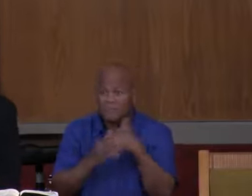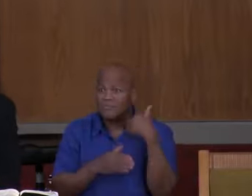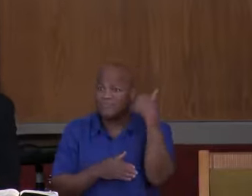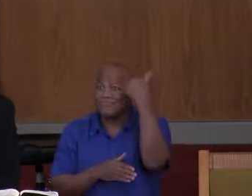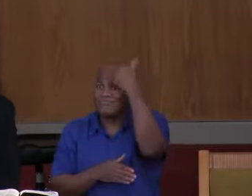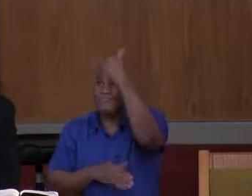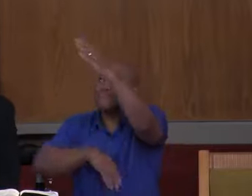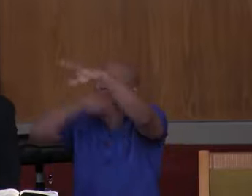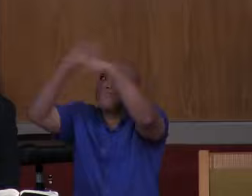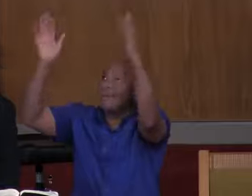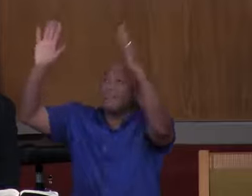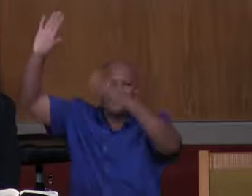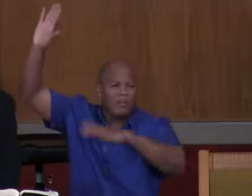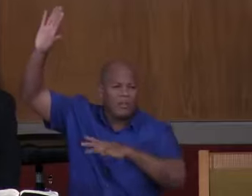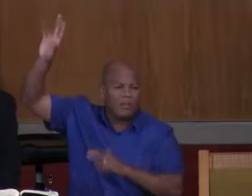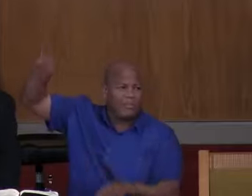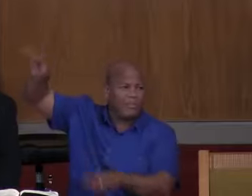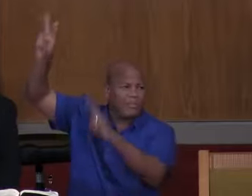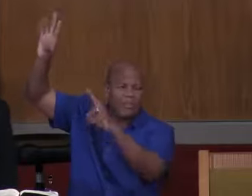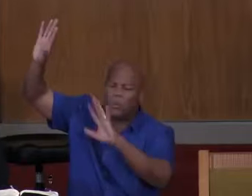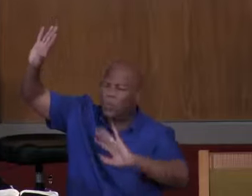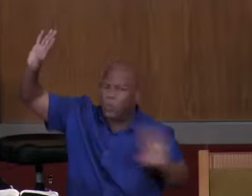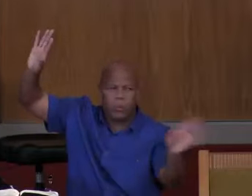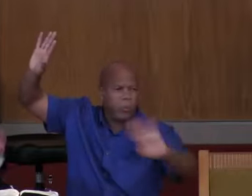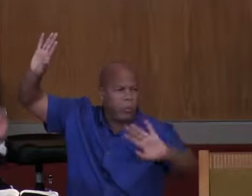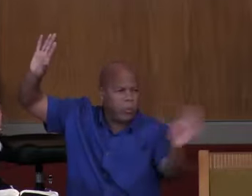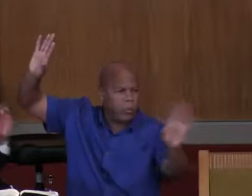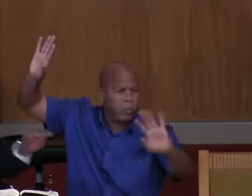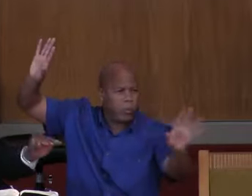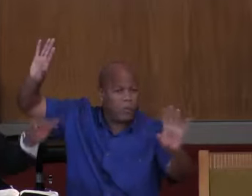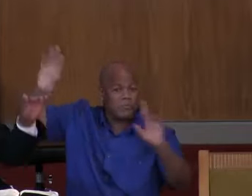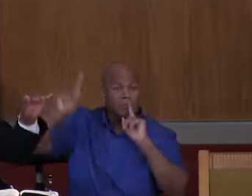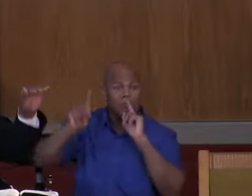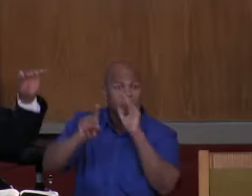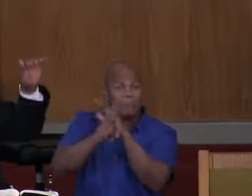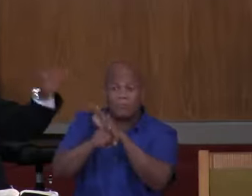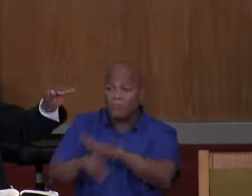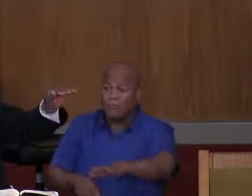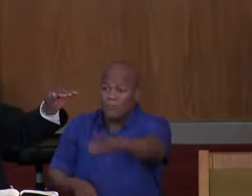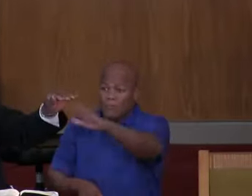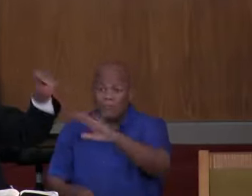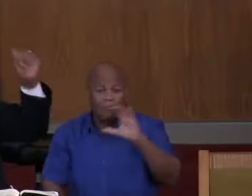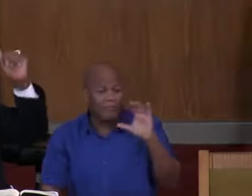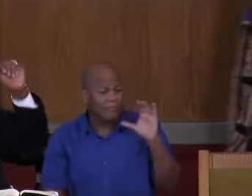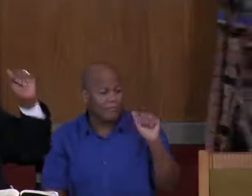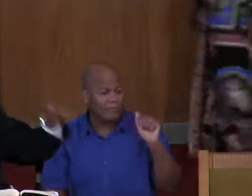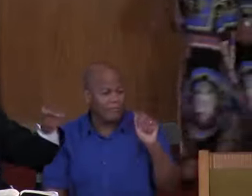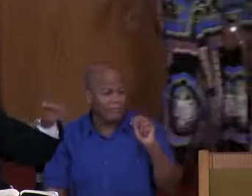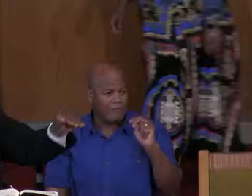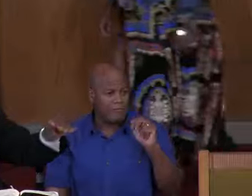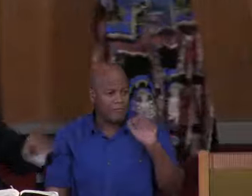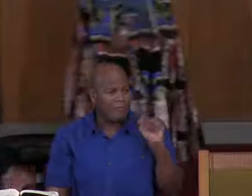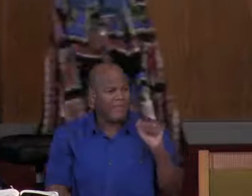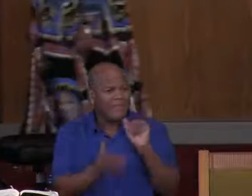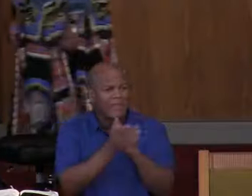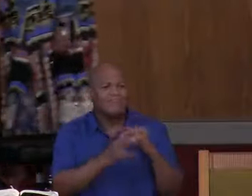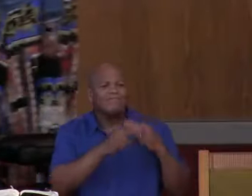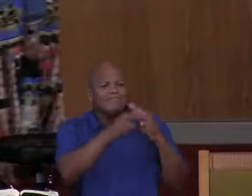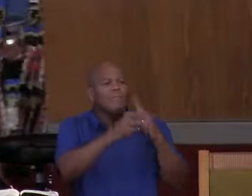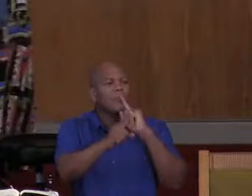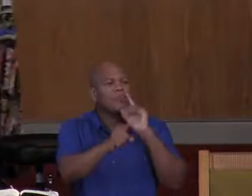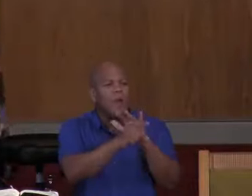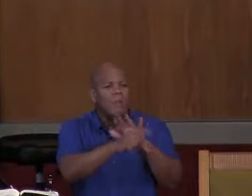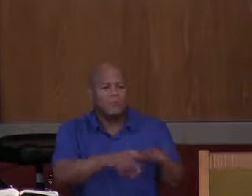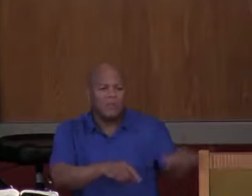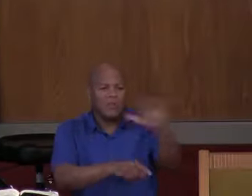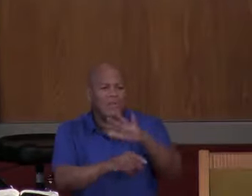heaven. No, ma'am, no, sir. The promised land of Canaan is called promised land because it's